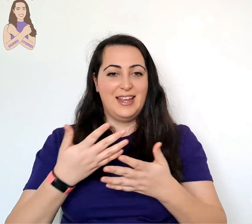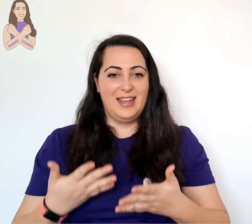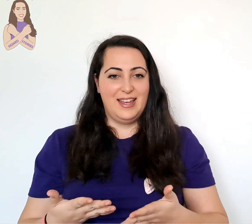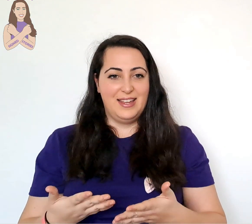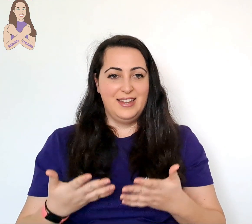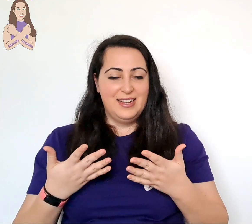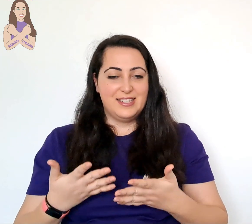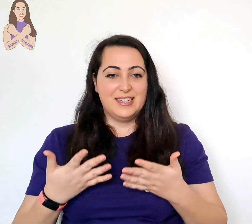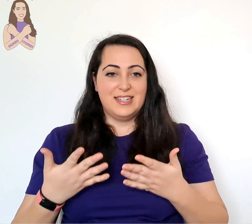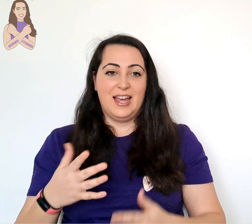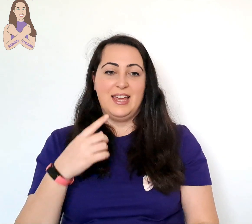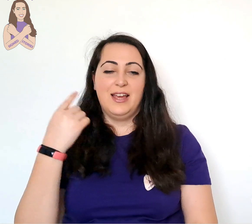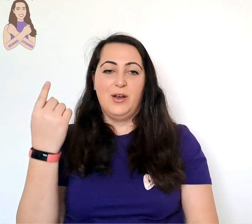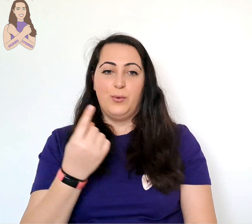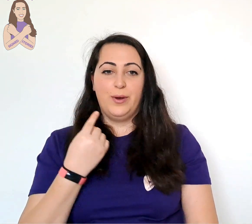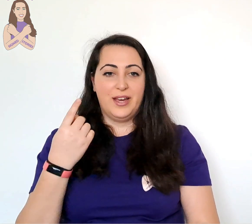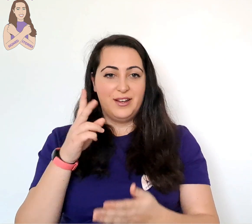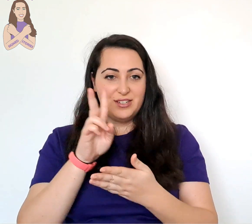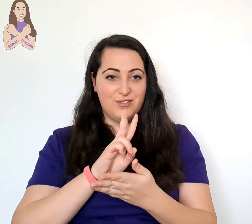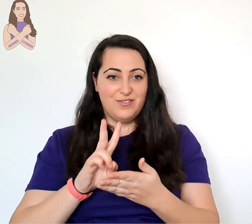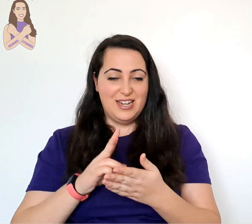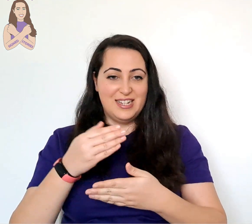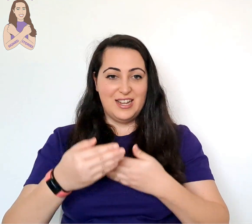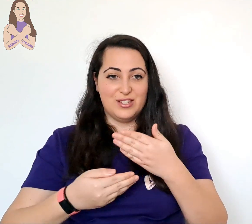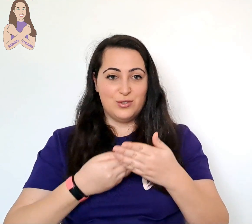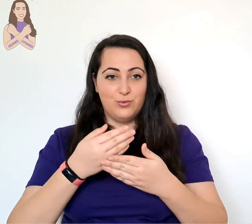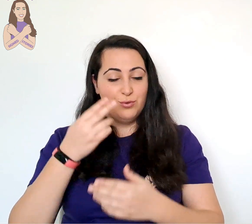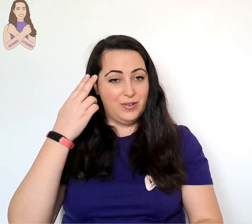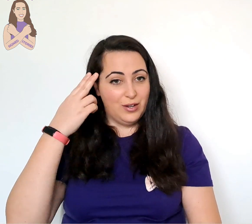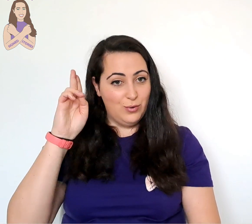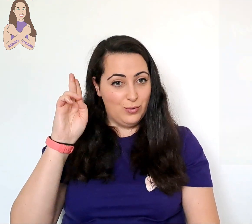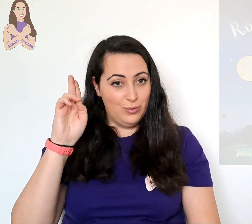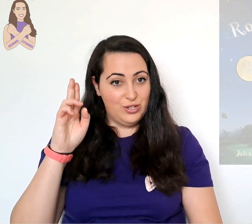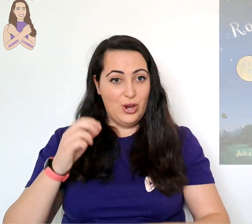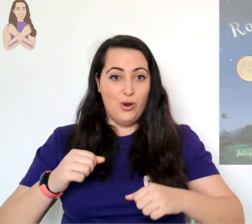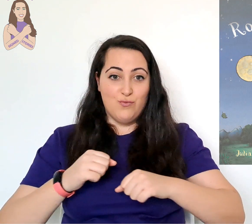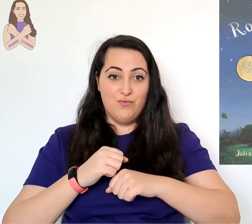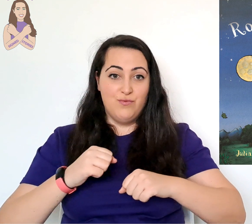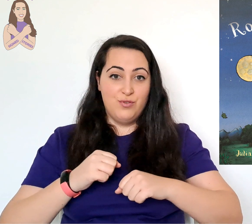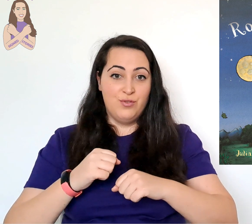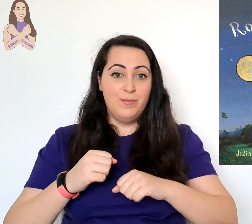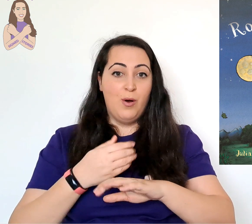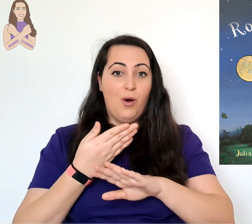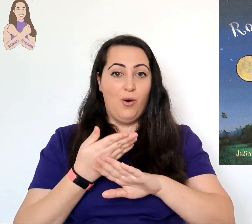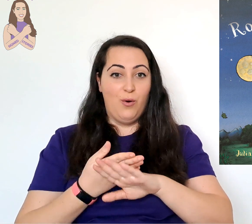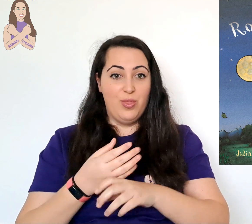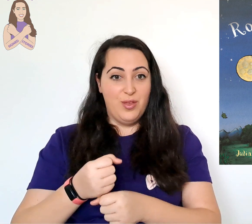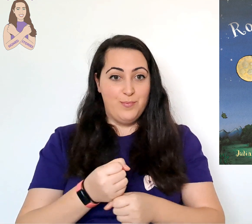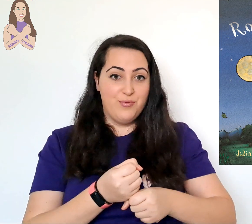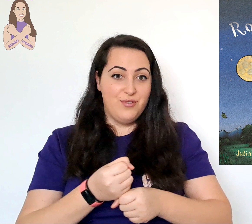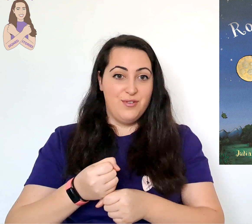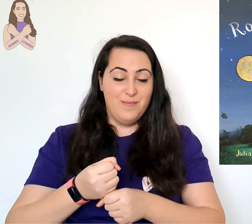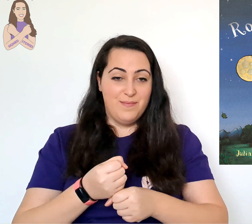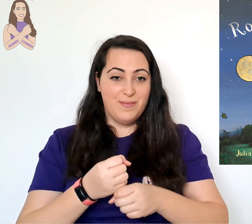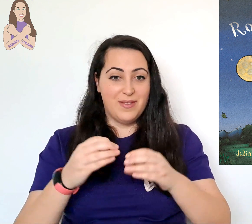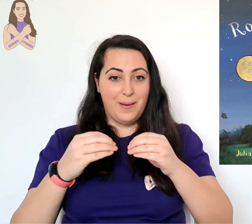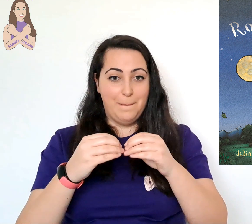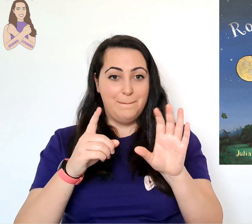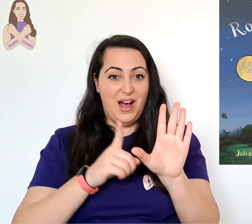here. Today we're going to read a story called Room on the Broom